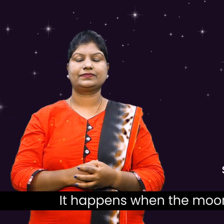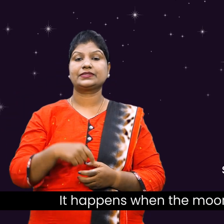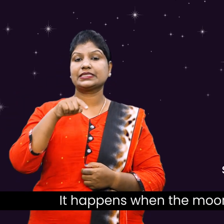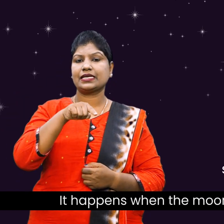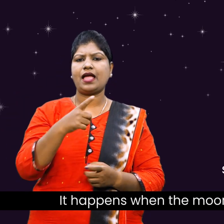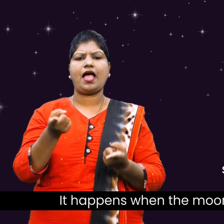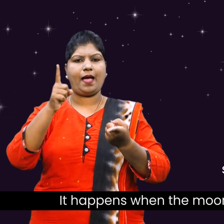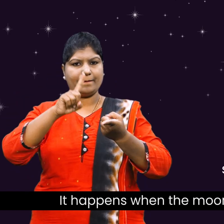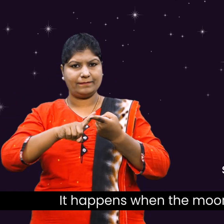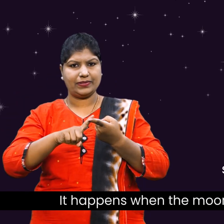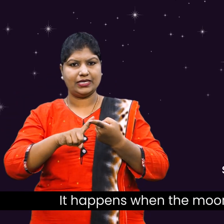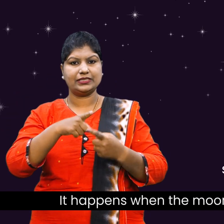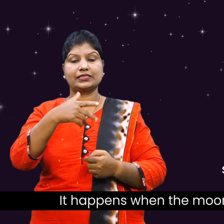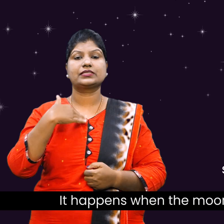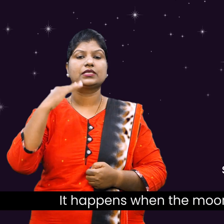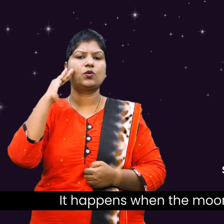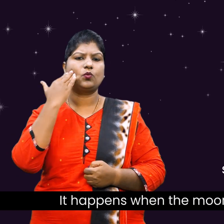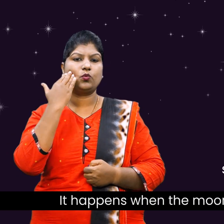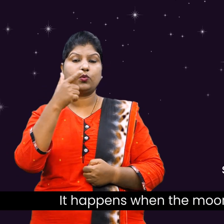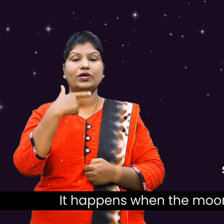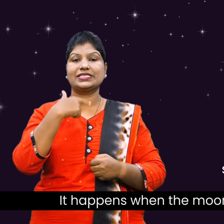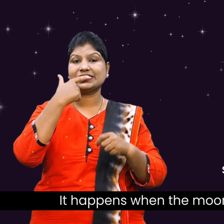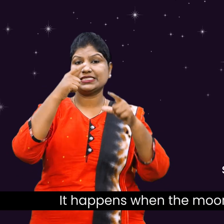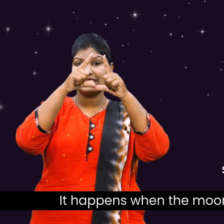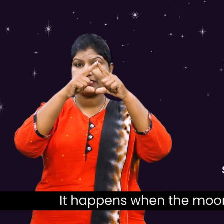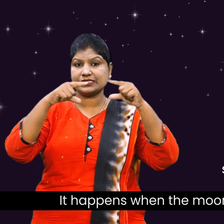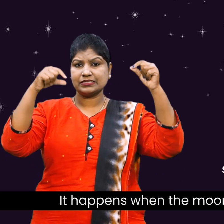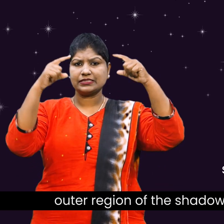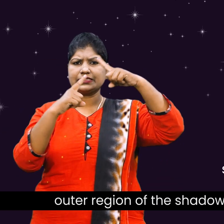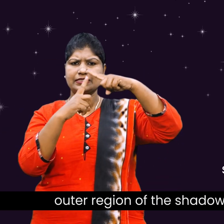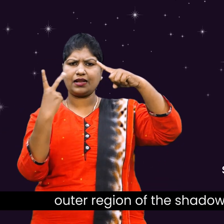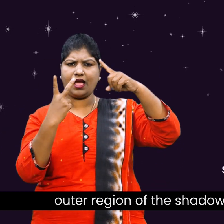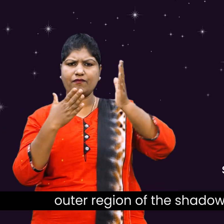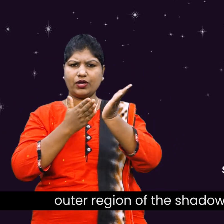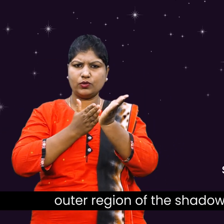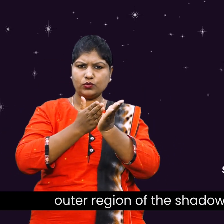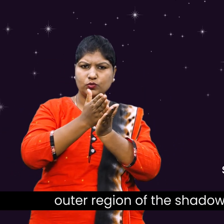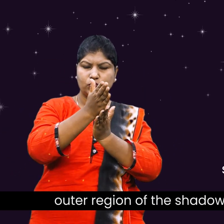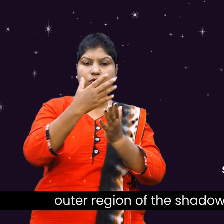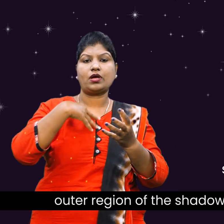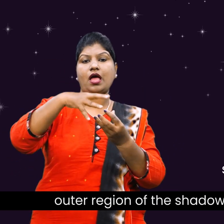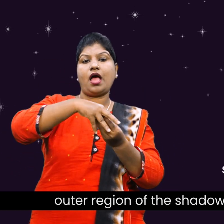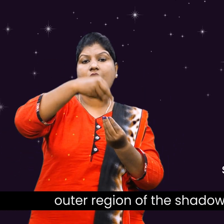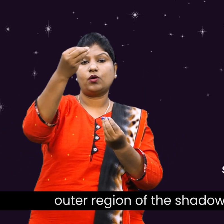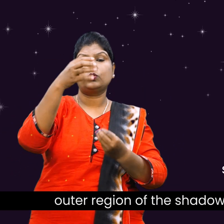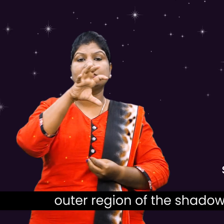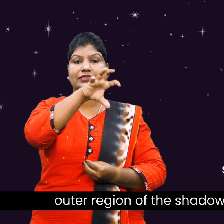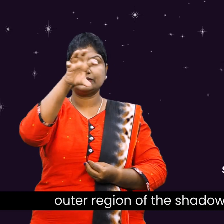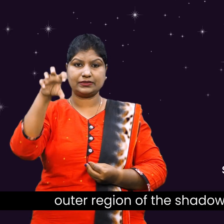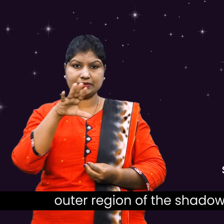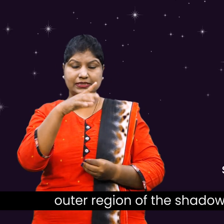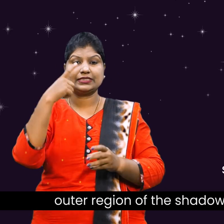It happens when the moon travels through the partially shaded outer region of the